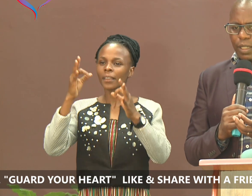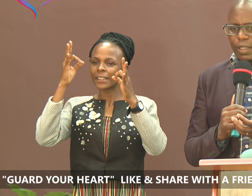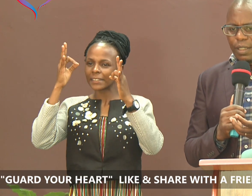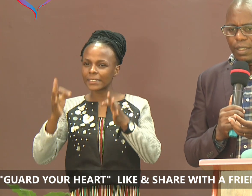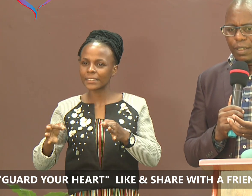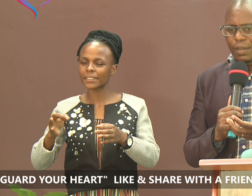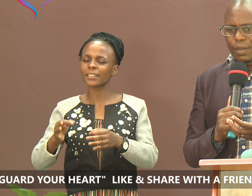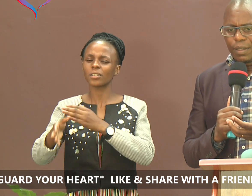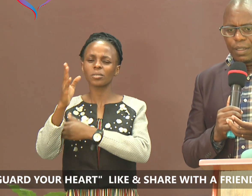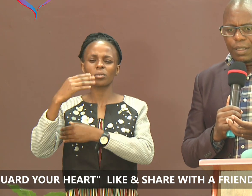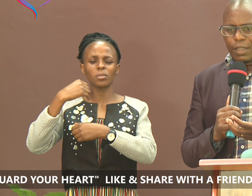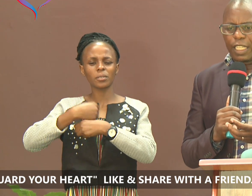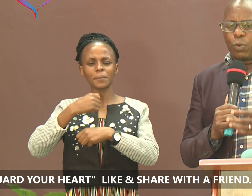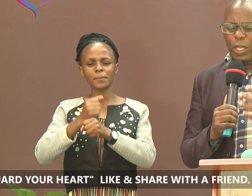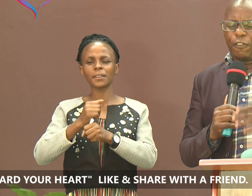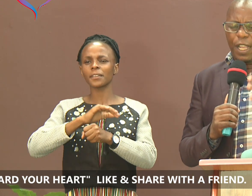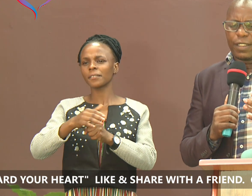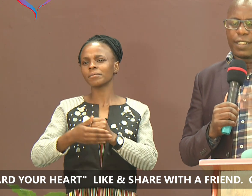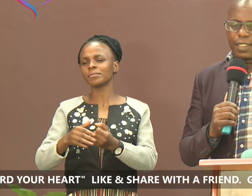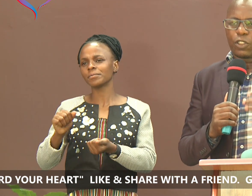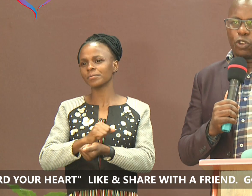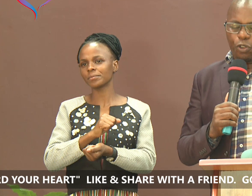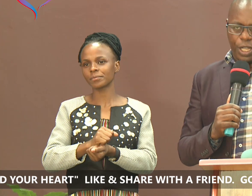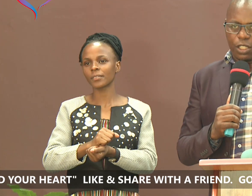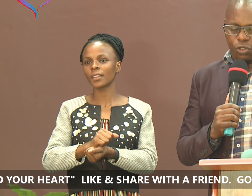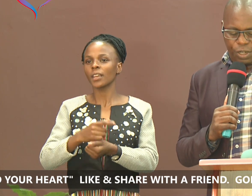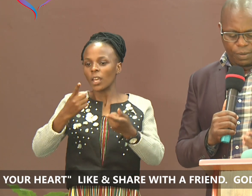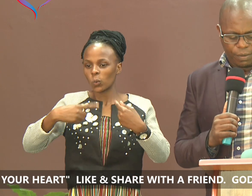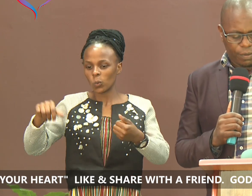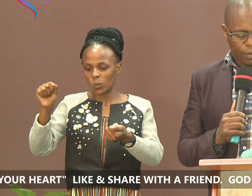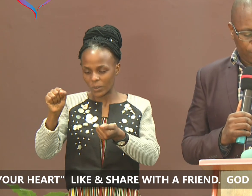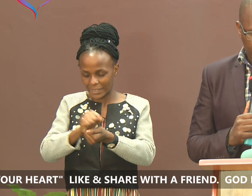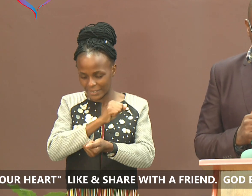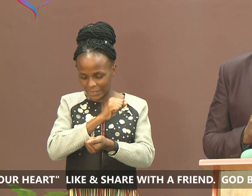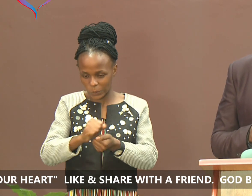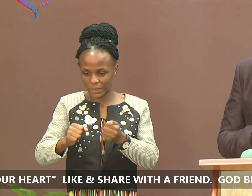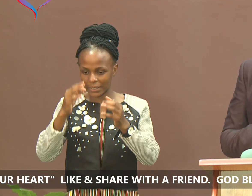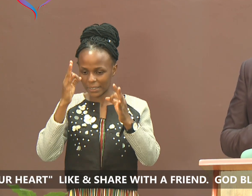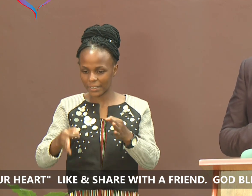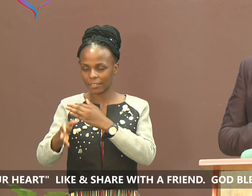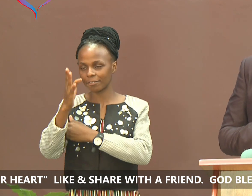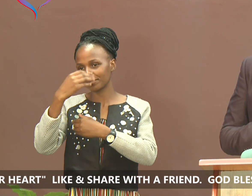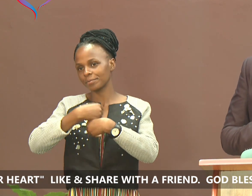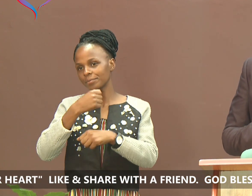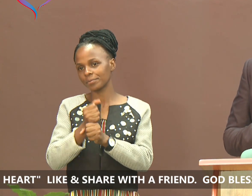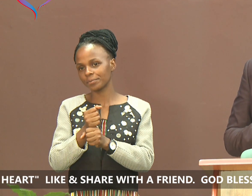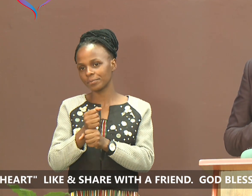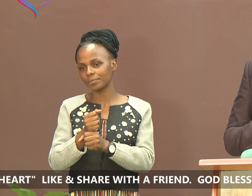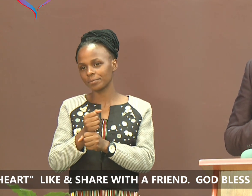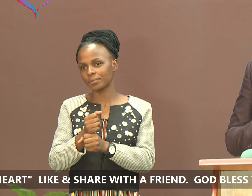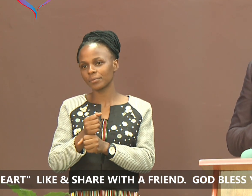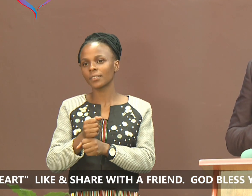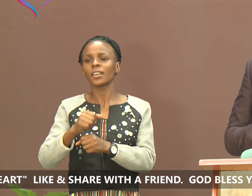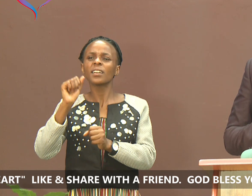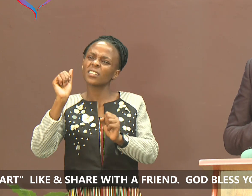defiled. Ebintu Katonda bye yatonda. That we defile the things that God created, sorry. Twonoona ebintu Katonda bye yatonda. Yes,